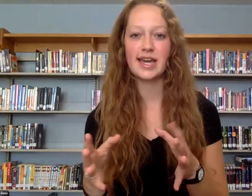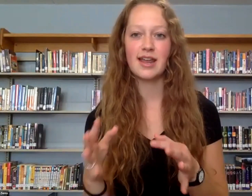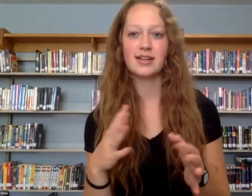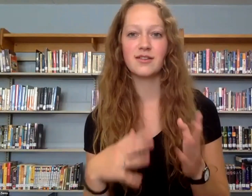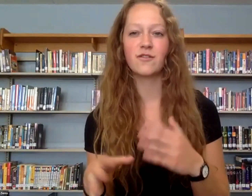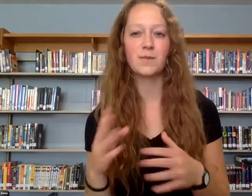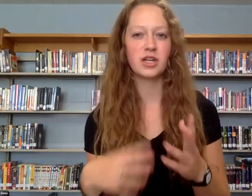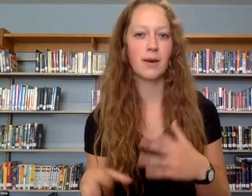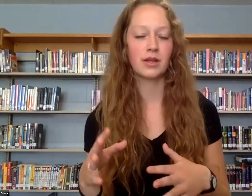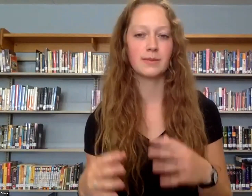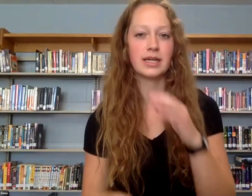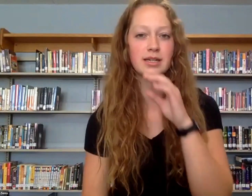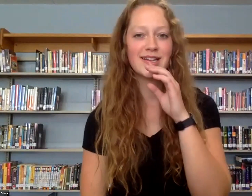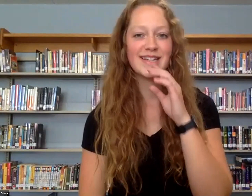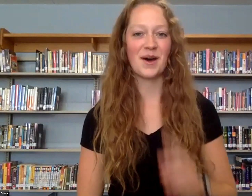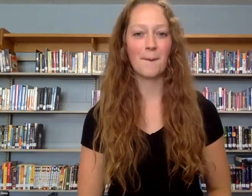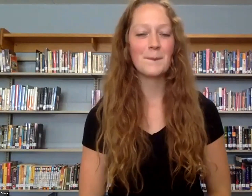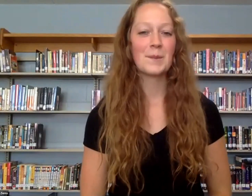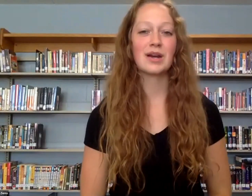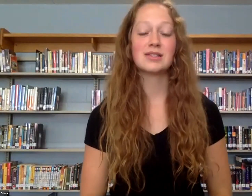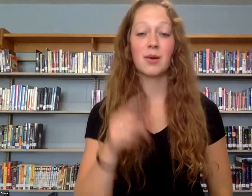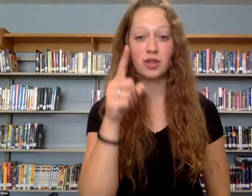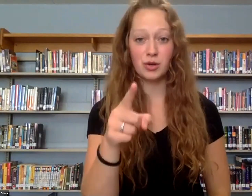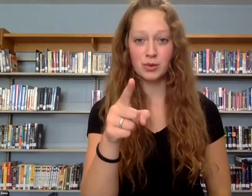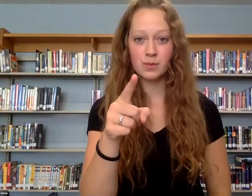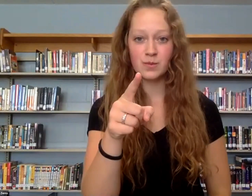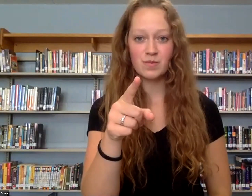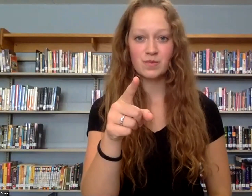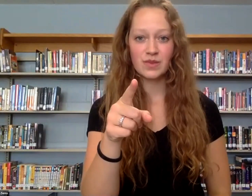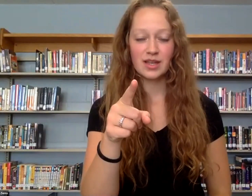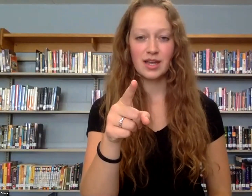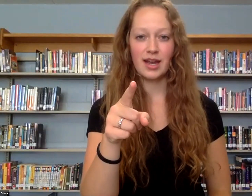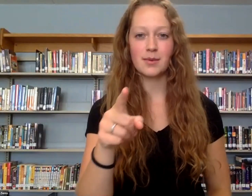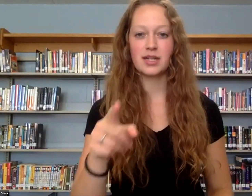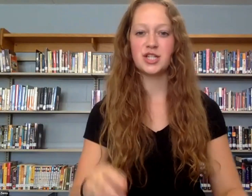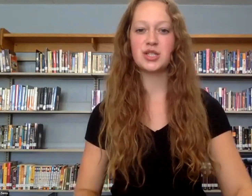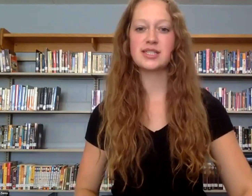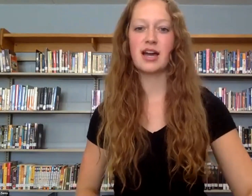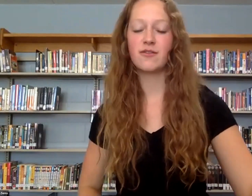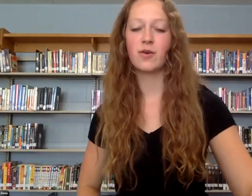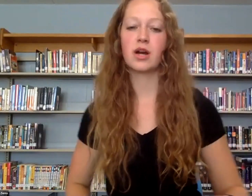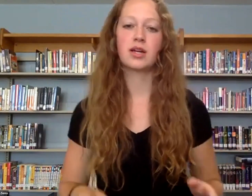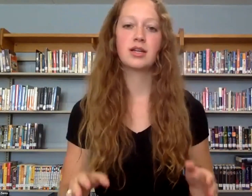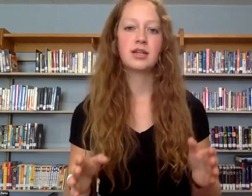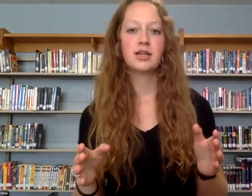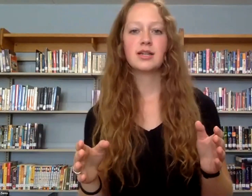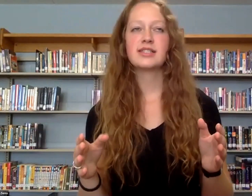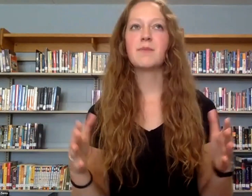and flipped it up a little bit. So we're going to start with you, and I'm going to teach you the sign for